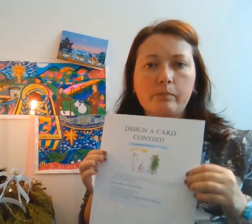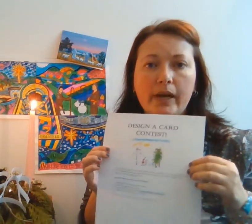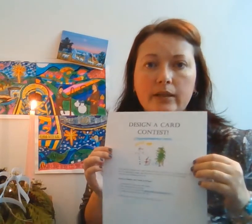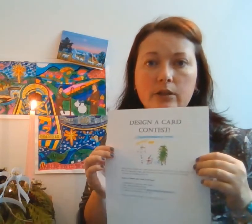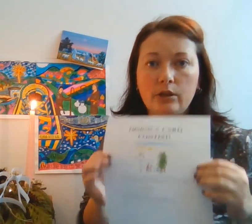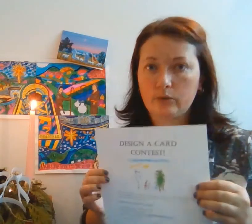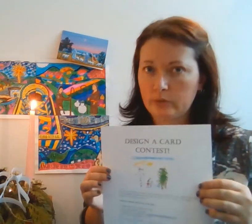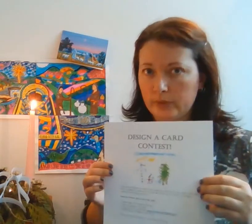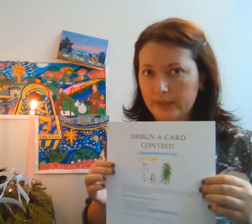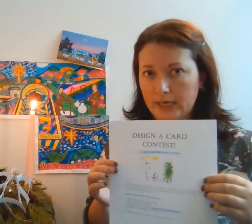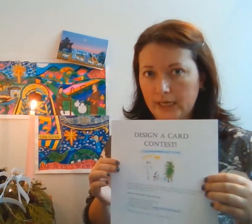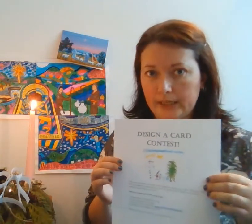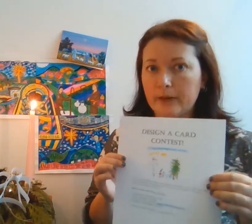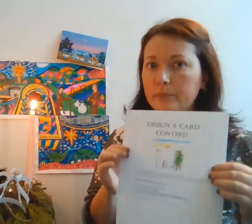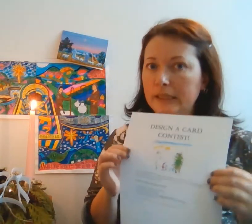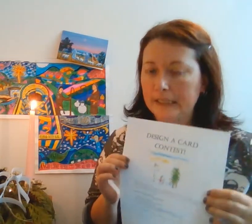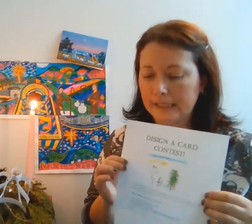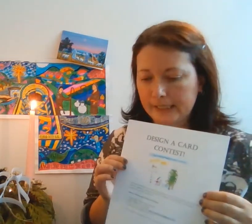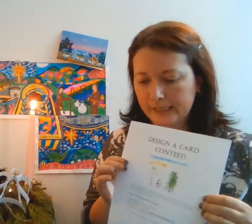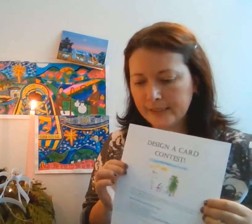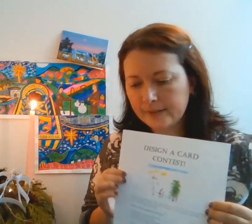by Tuesday, please.